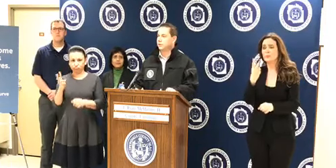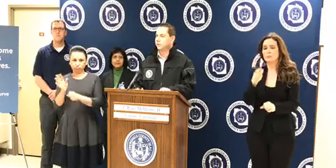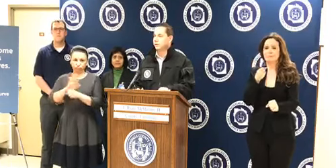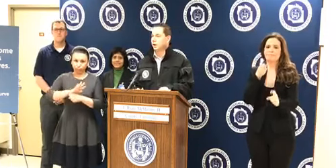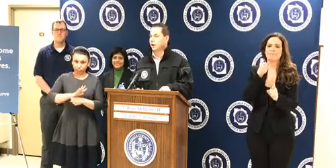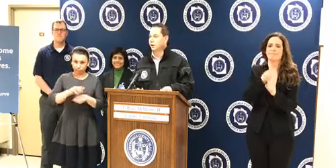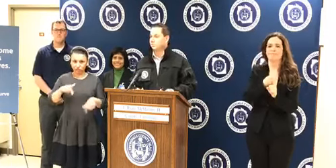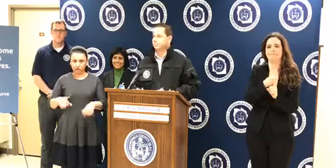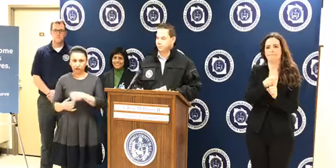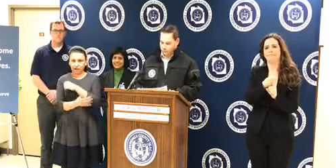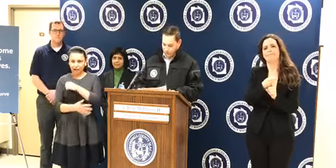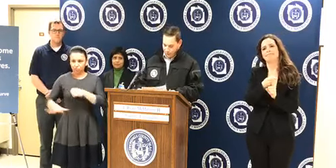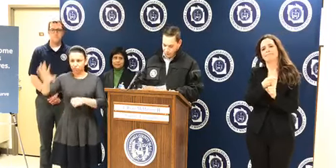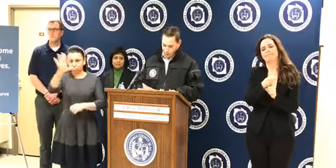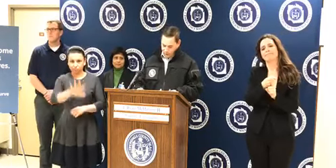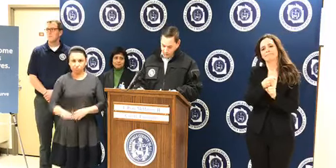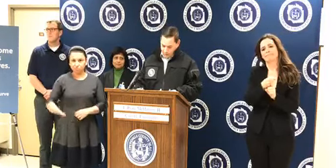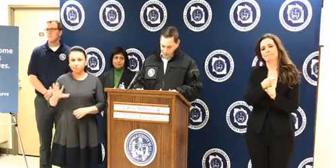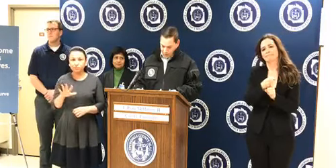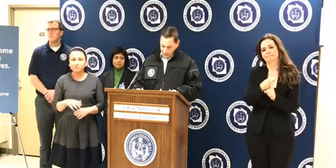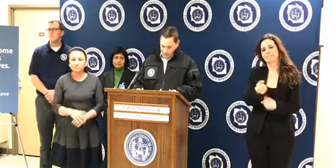day.